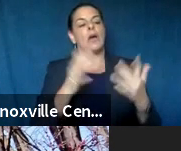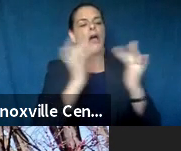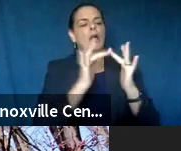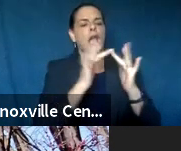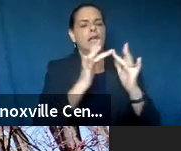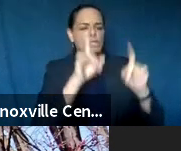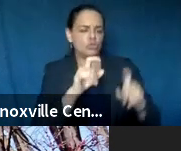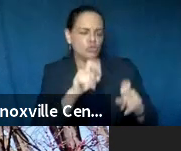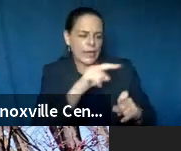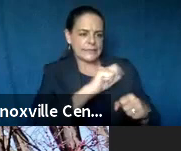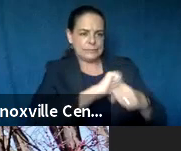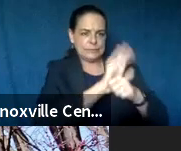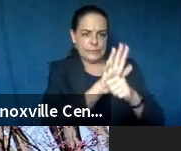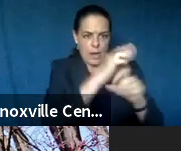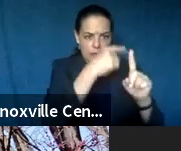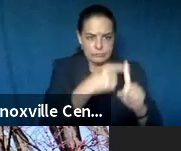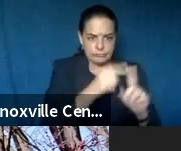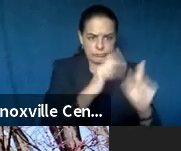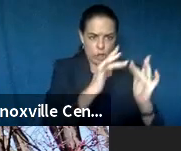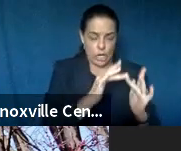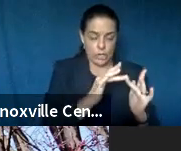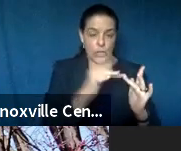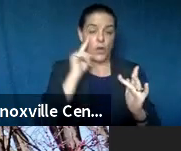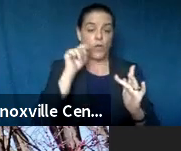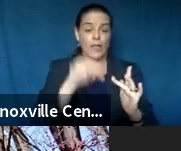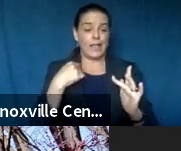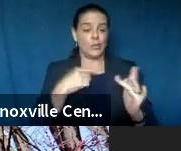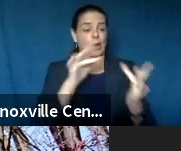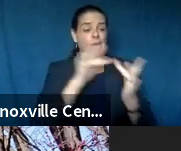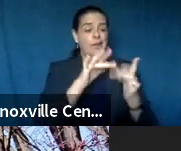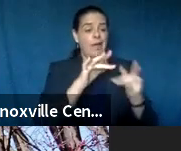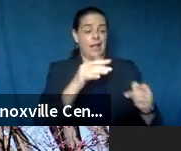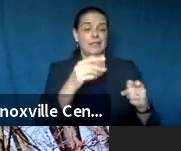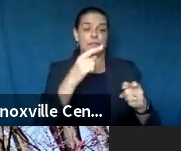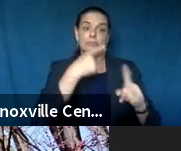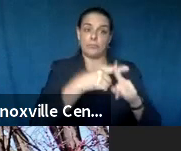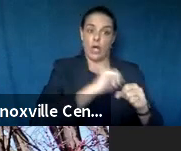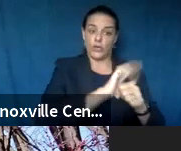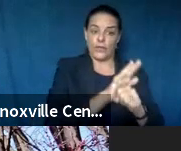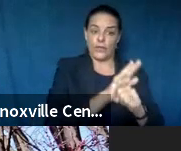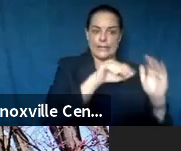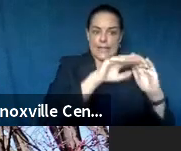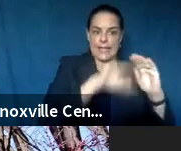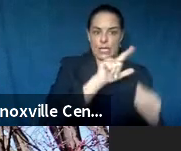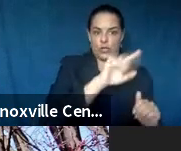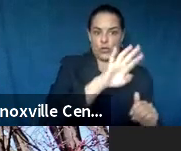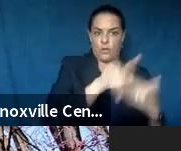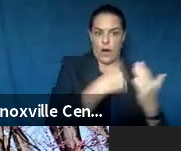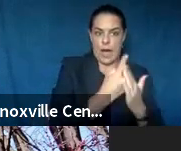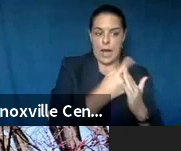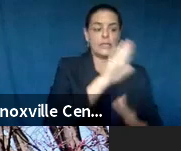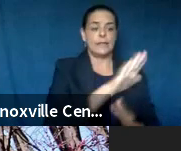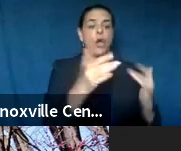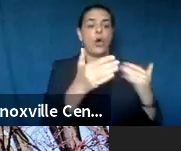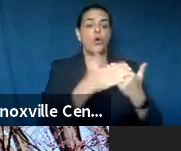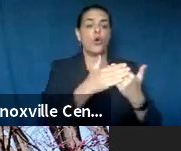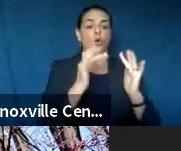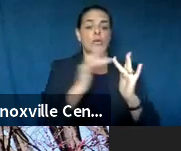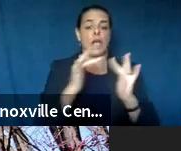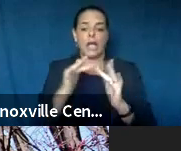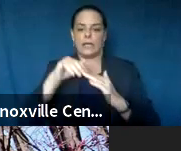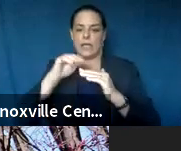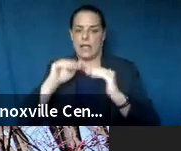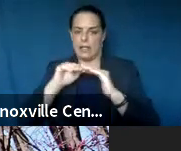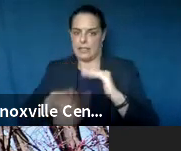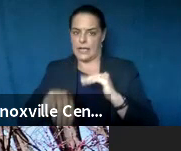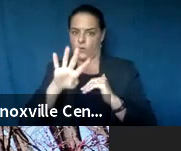capability. For this benchmark, we aim to reach out to cases within 24 hours and close contacts within 48 hours. To